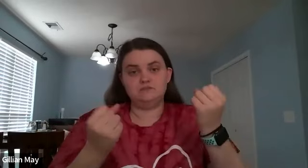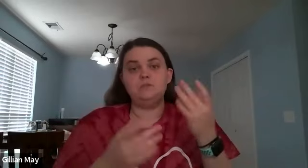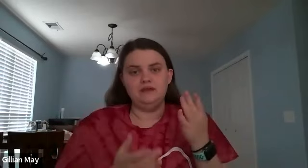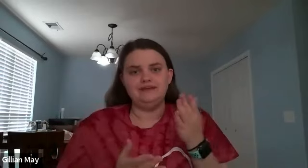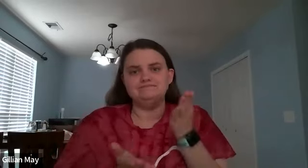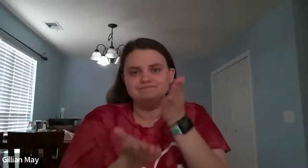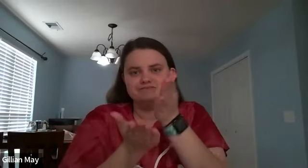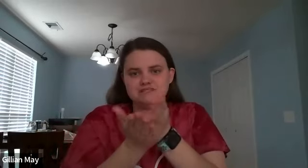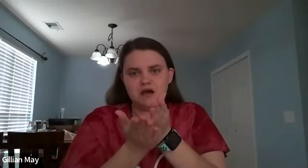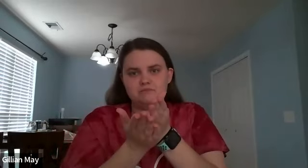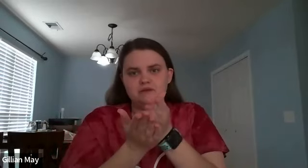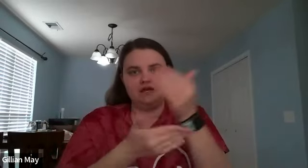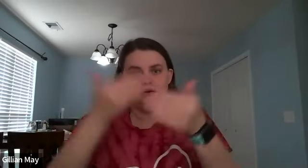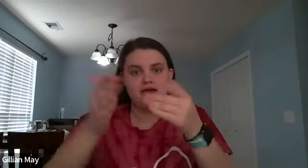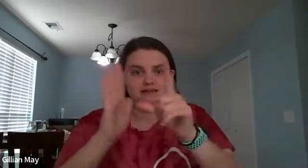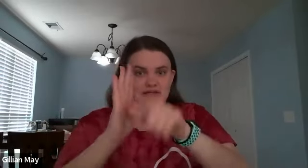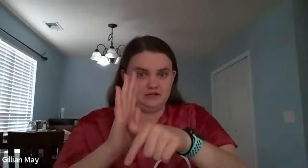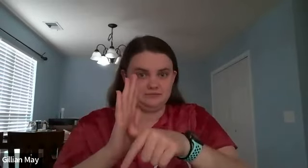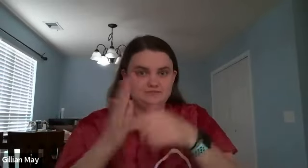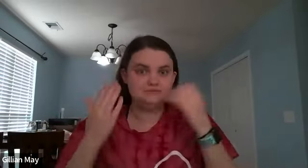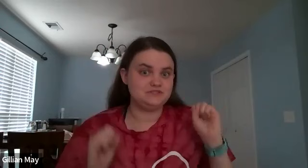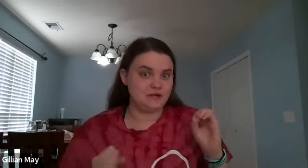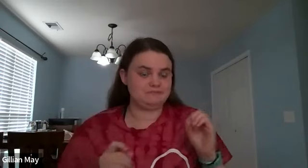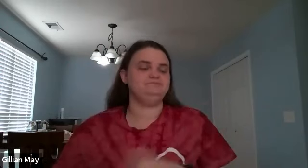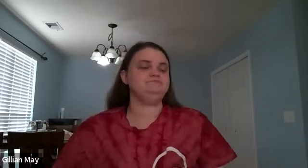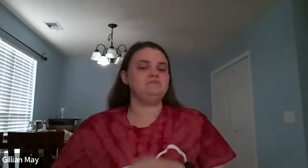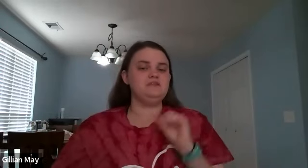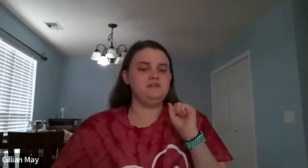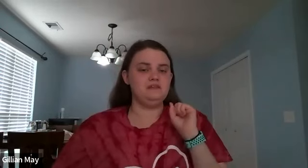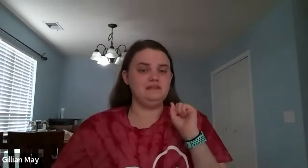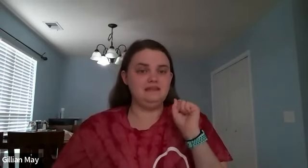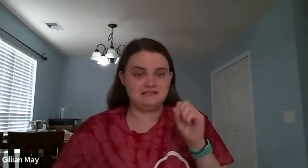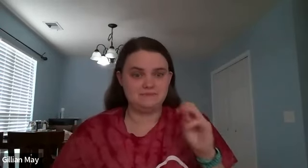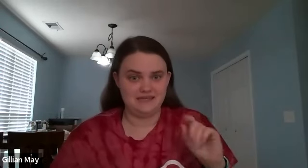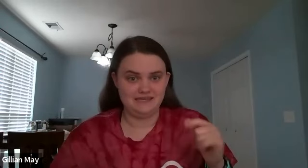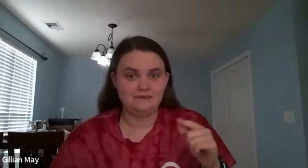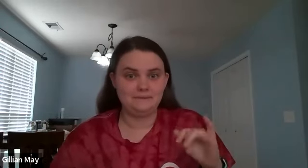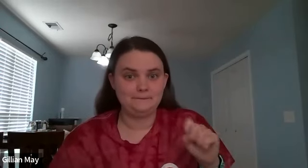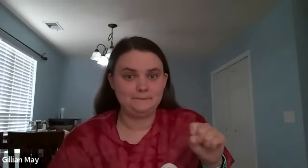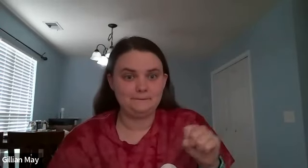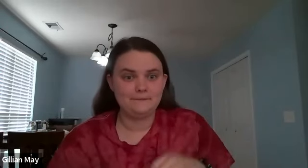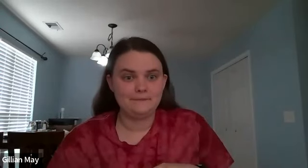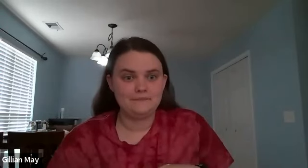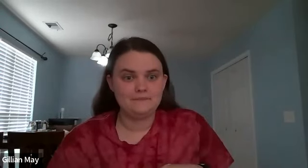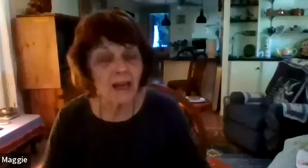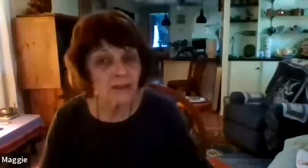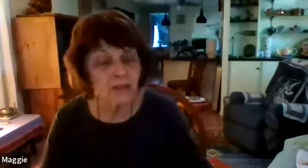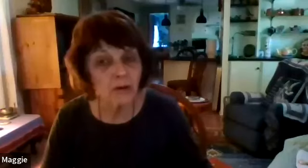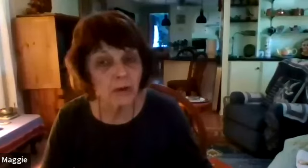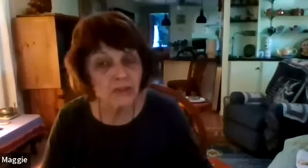we can stop and go ahead later. So, yes, Maggie. Should I ask a question